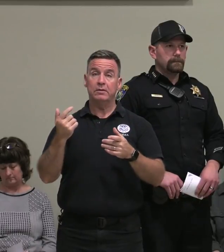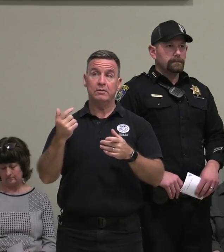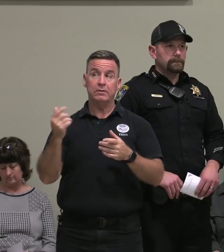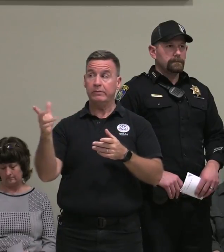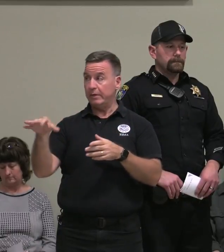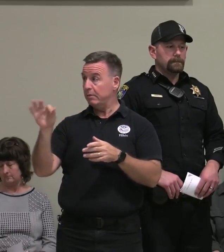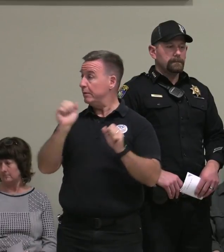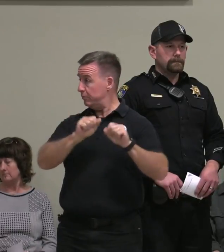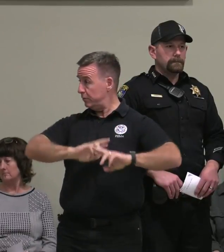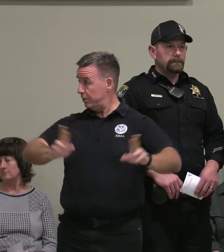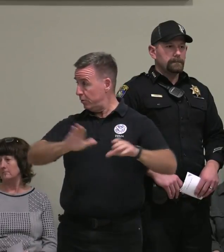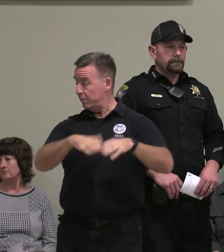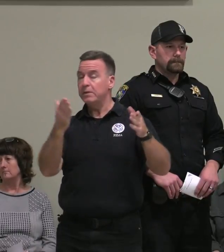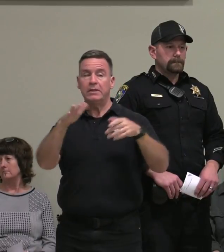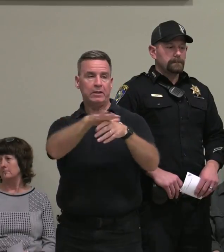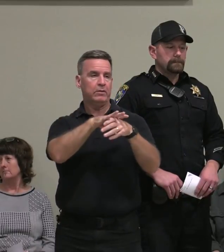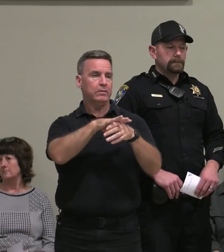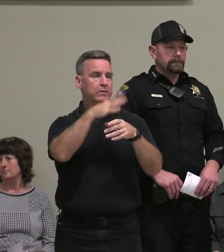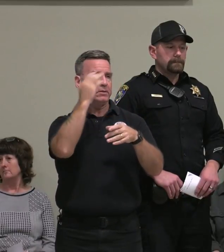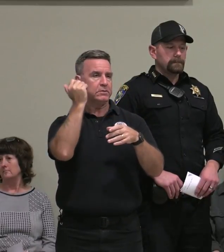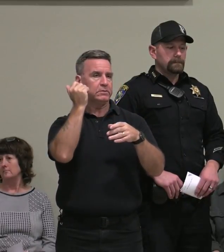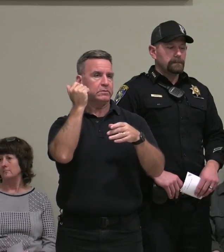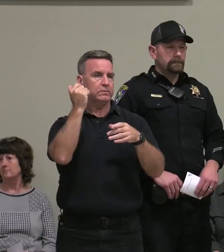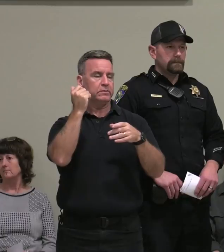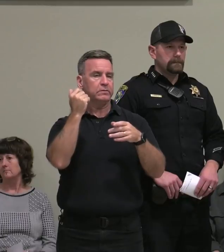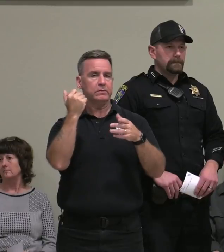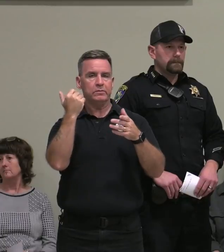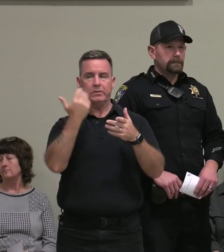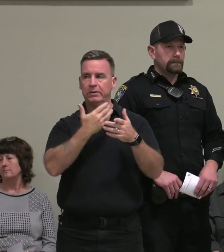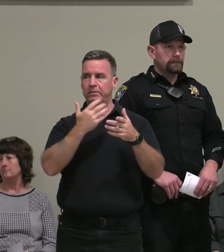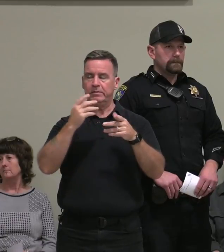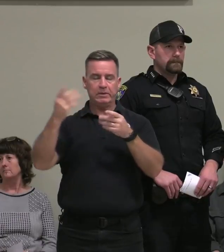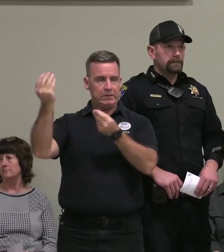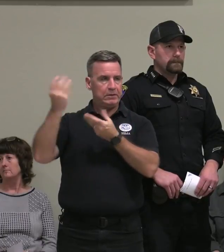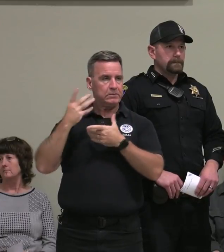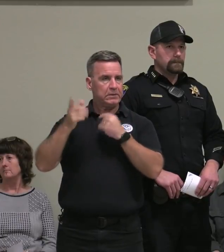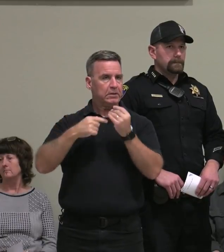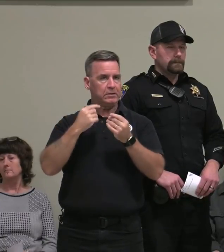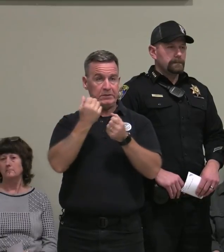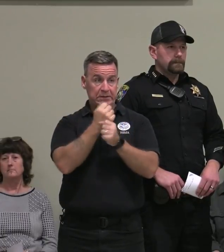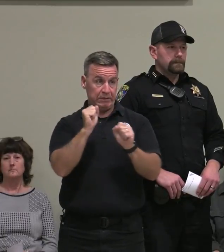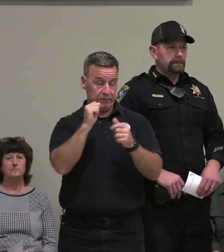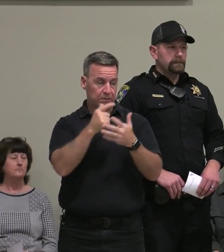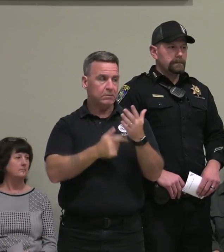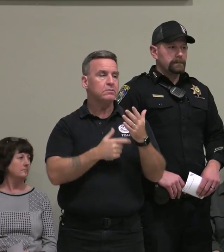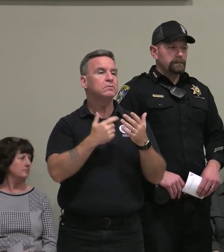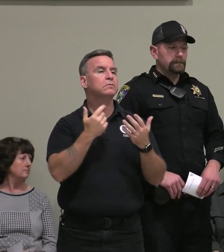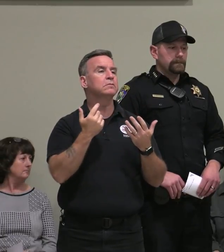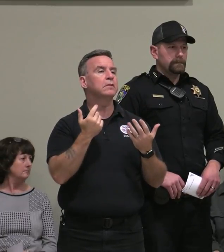word that we can open up an area based on what our partners are telling us in terms of the safety issue,